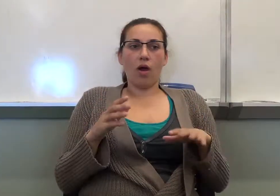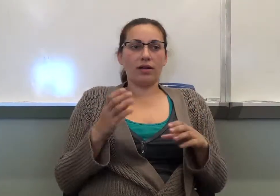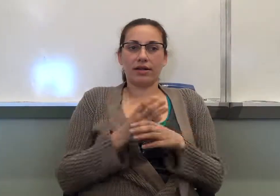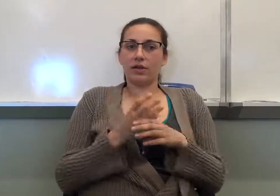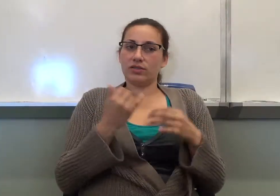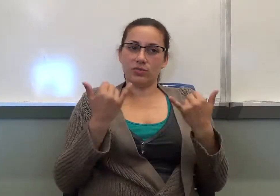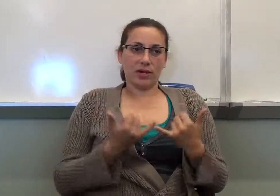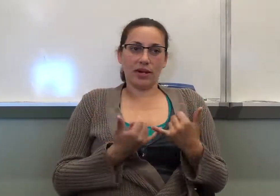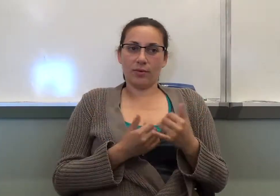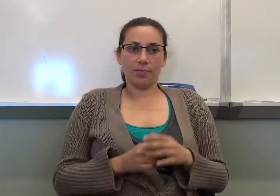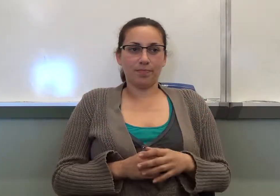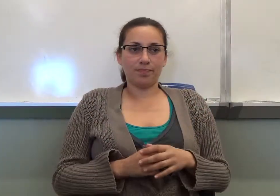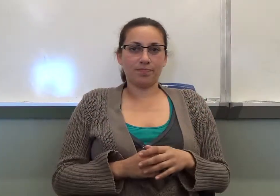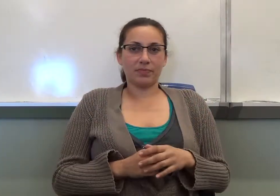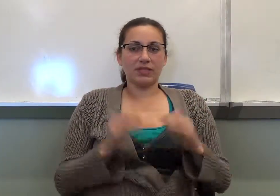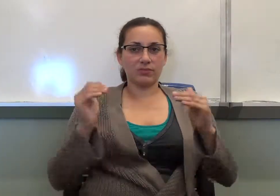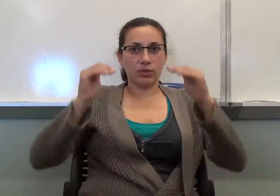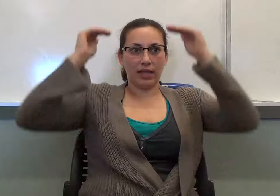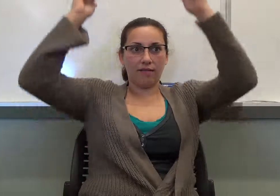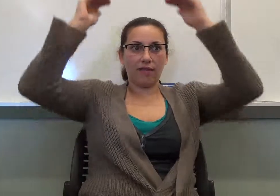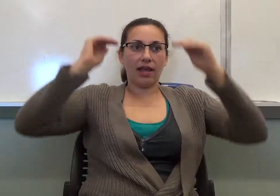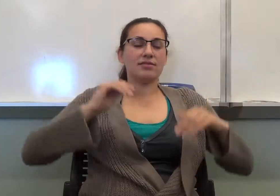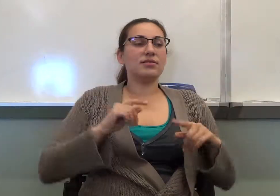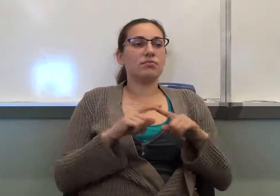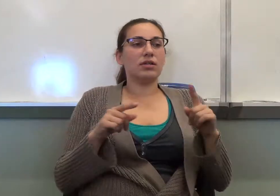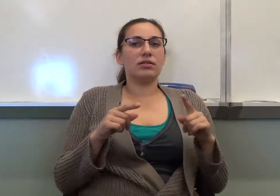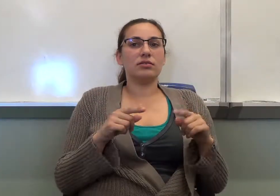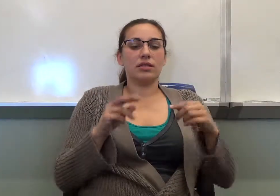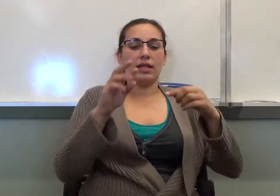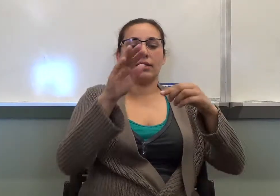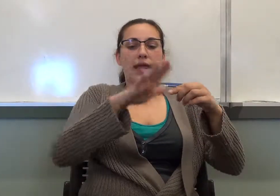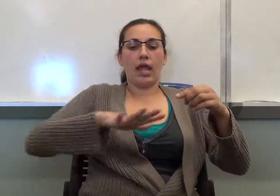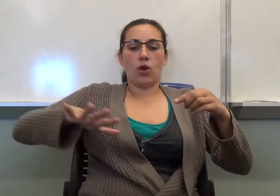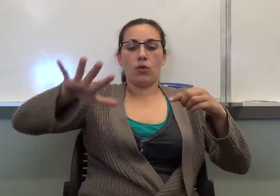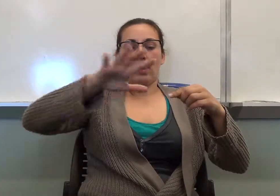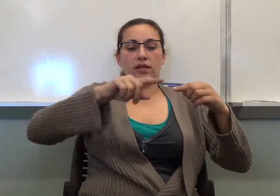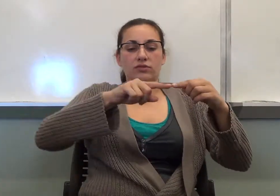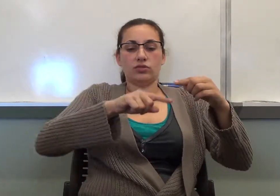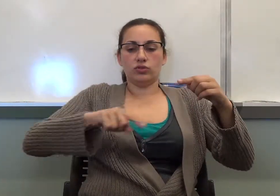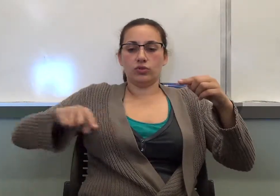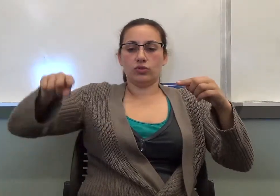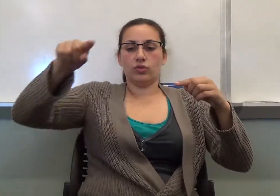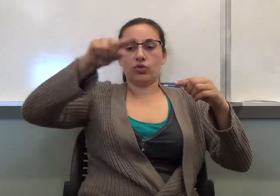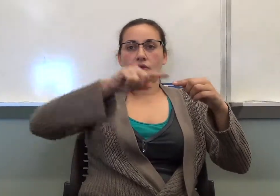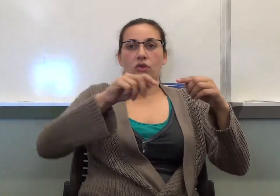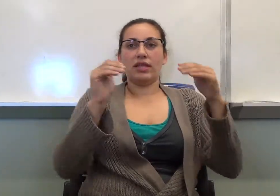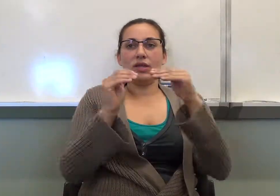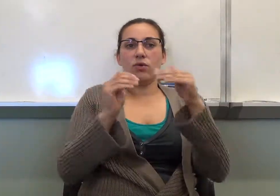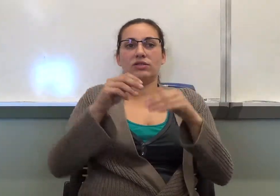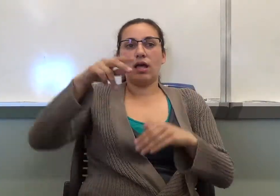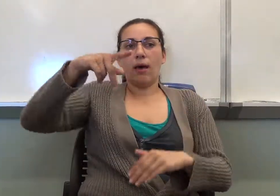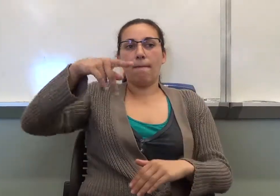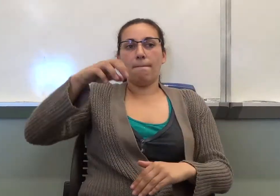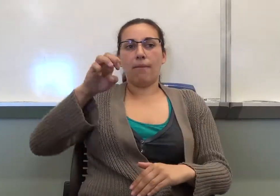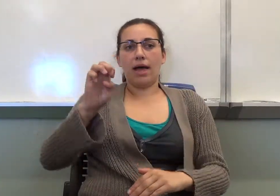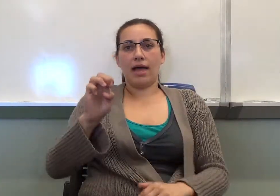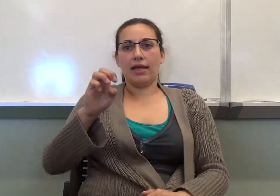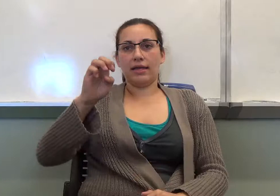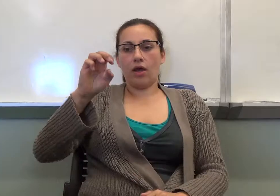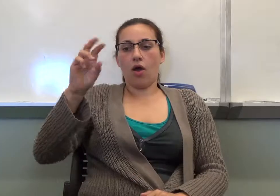got the area of the circle being pi r squared. This is just to motivate the idea, that's all. It's not a proof or